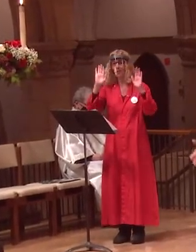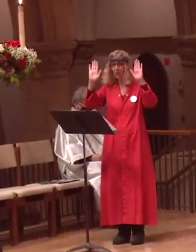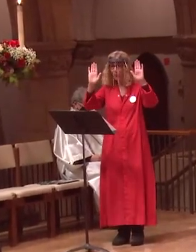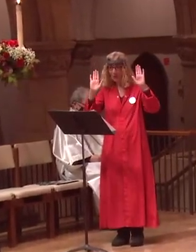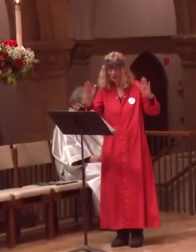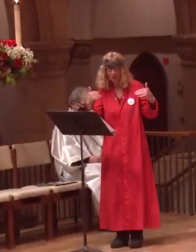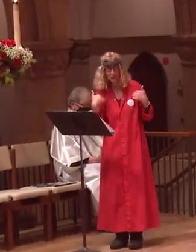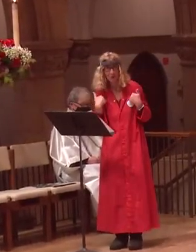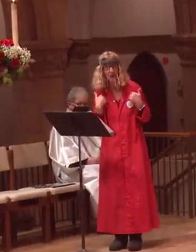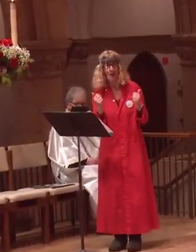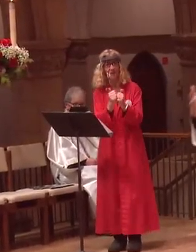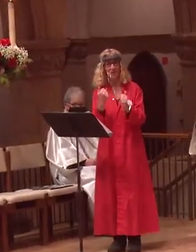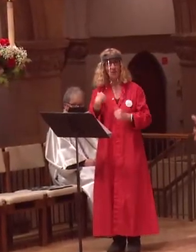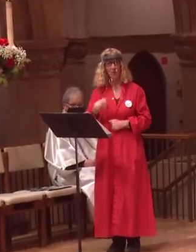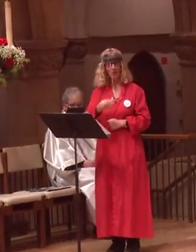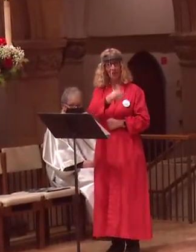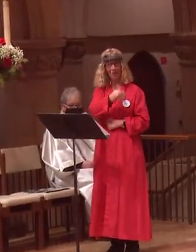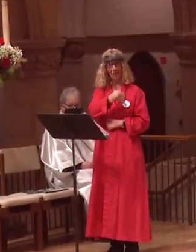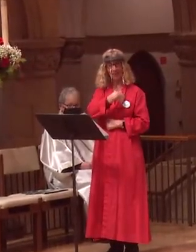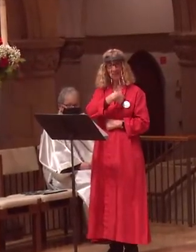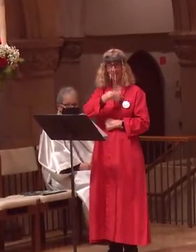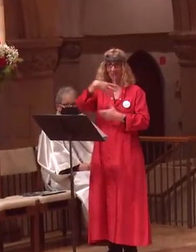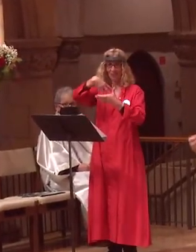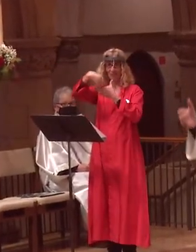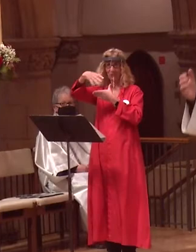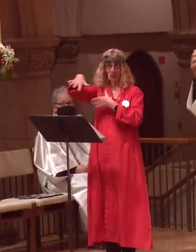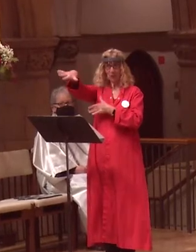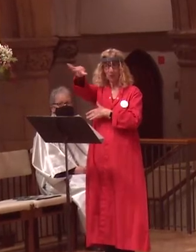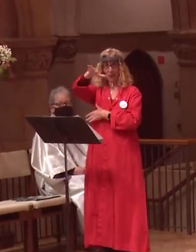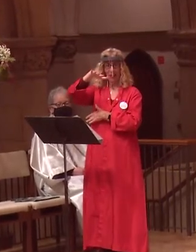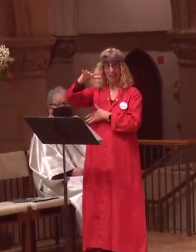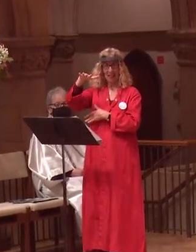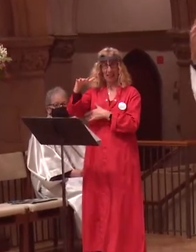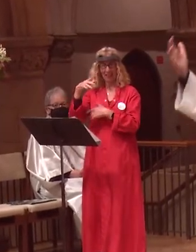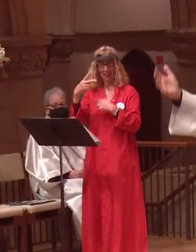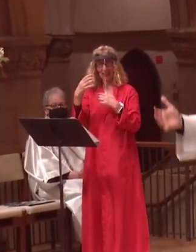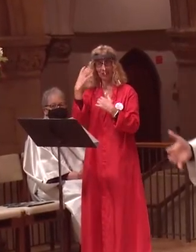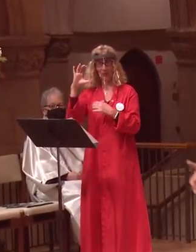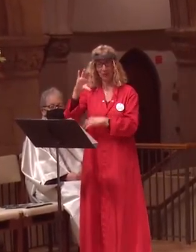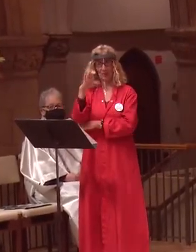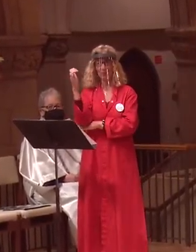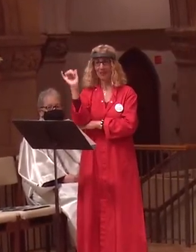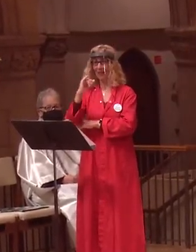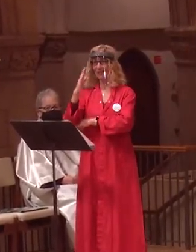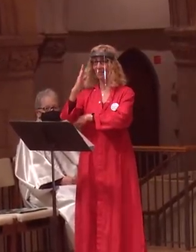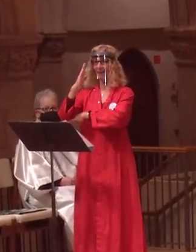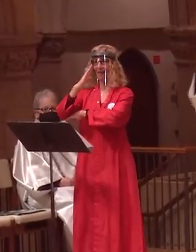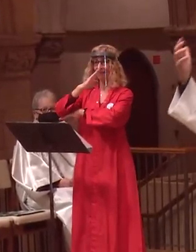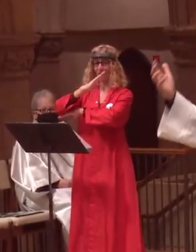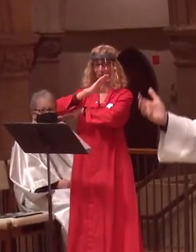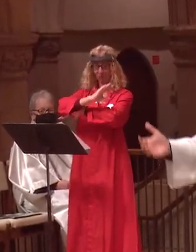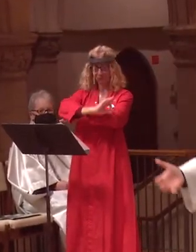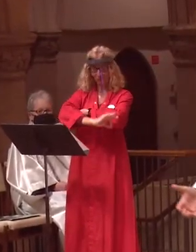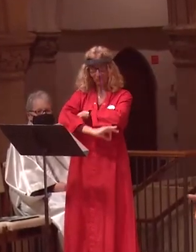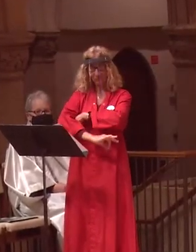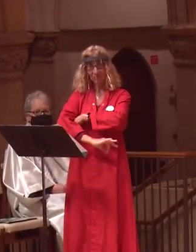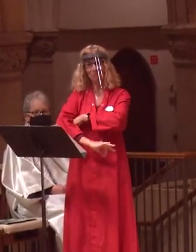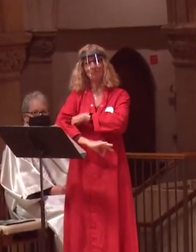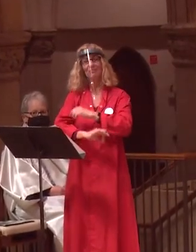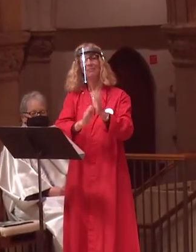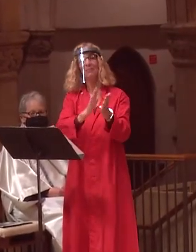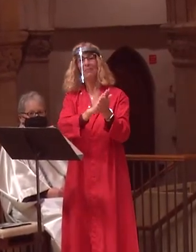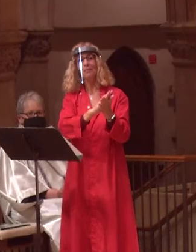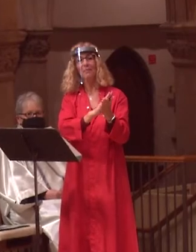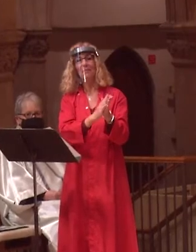to have you with us virtually this Christmas as the afternoon turns into the evening, turns